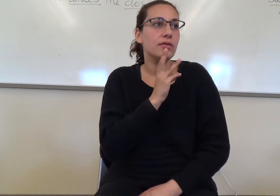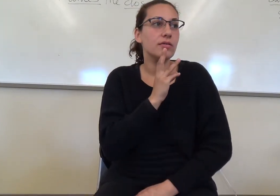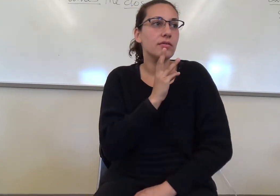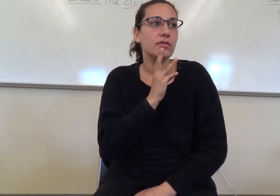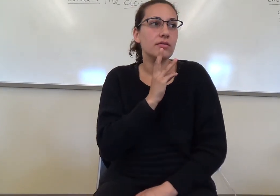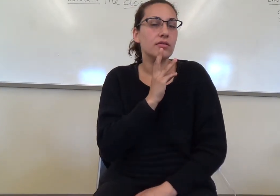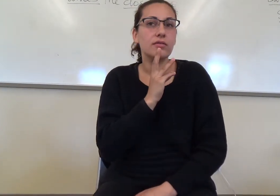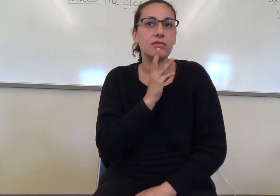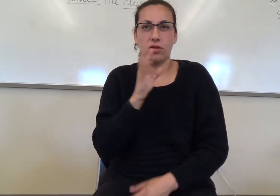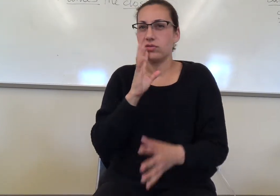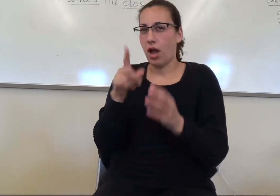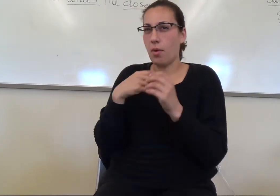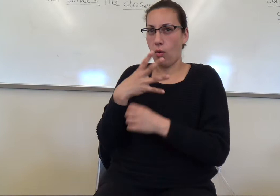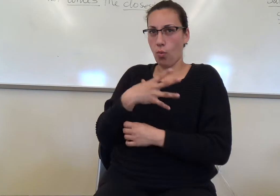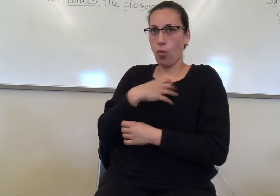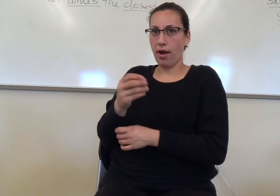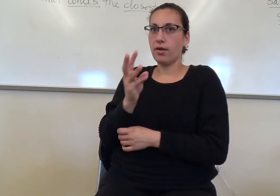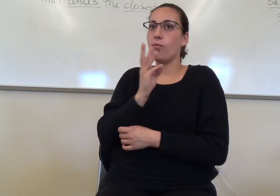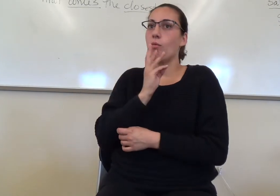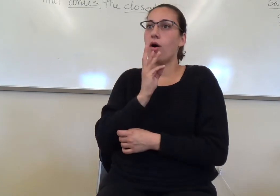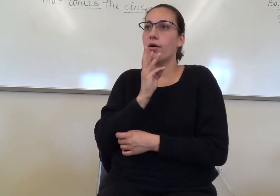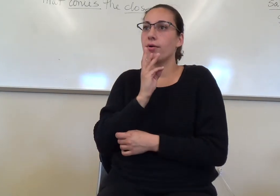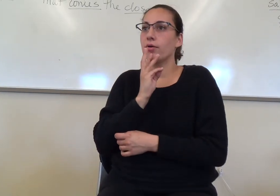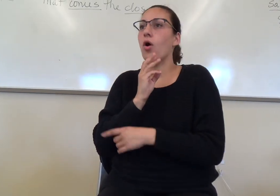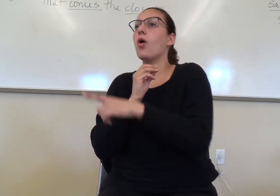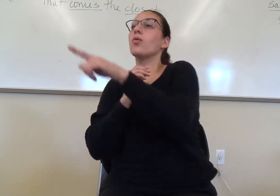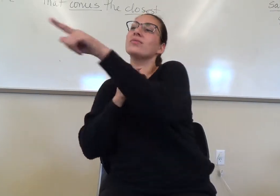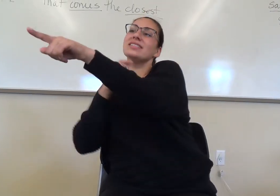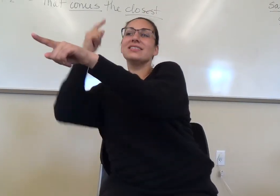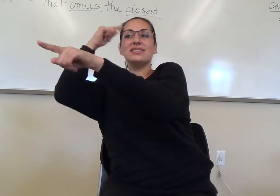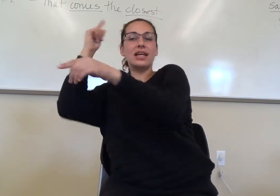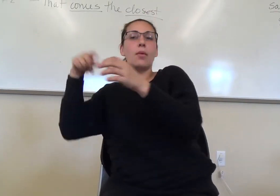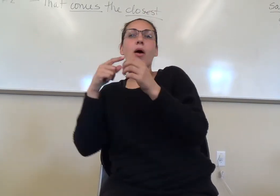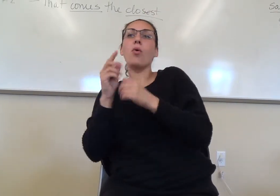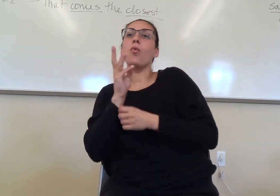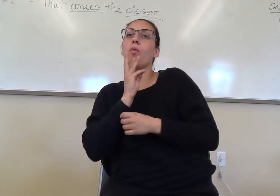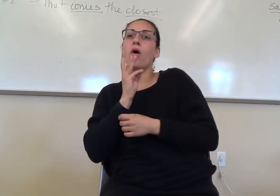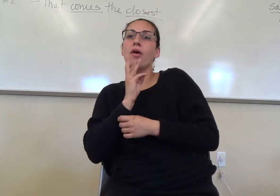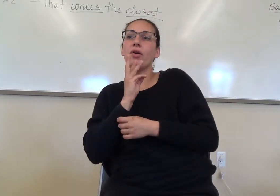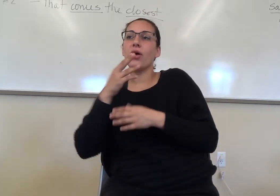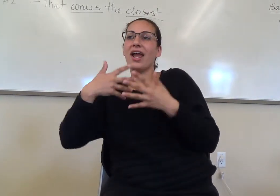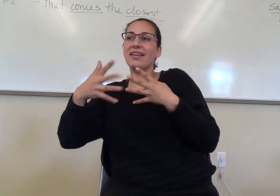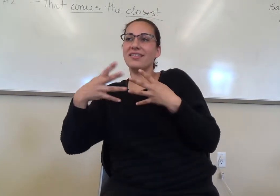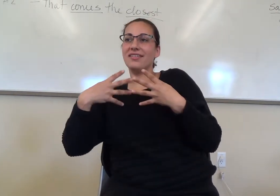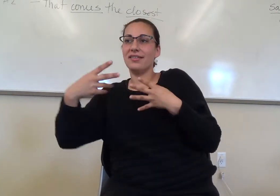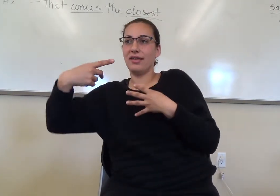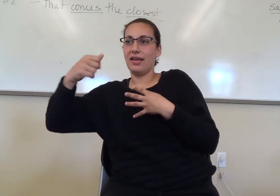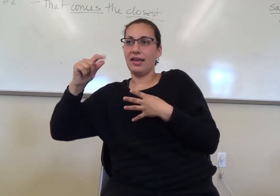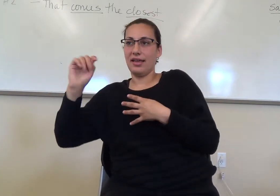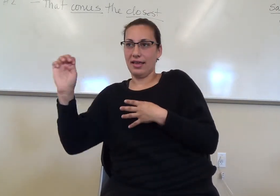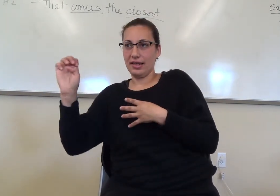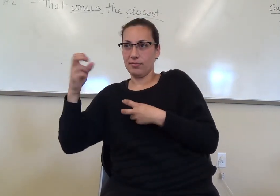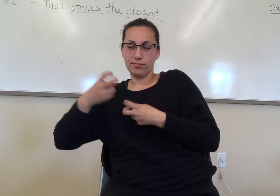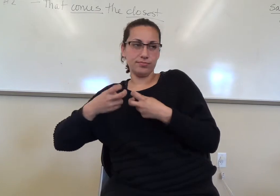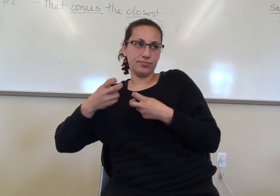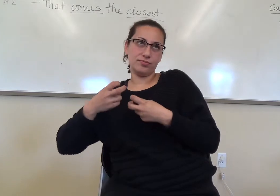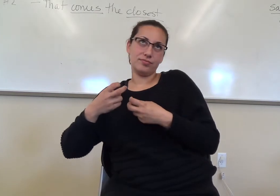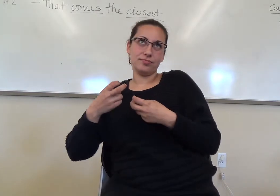reference. You're Watergate. thinking of Watergate. Okay, so Watergate was, if people remember from